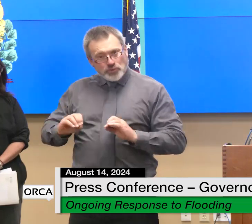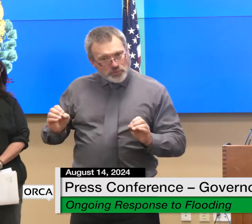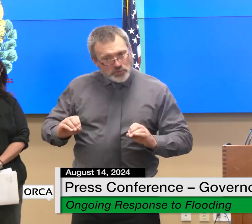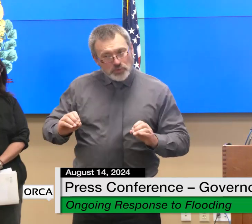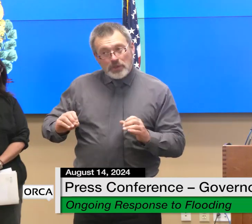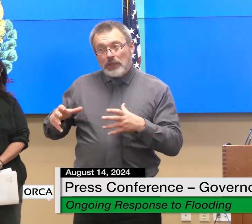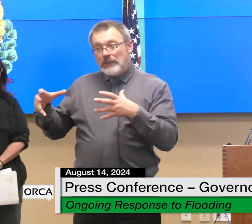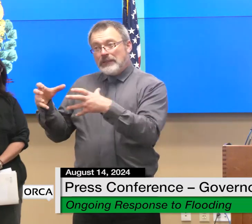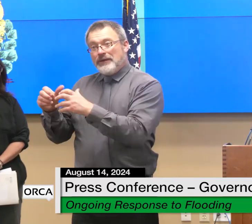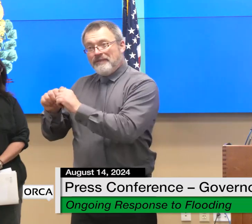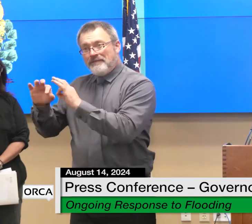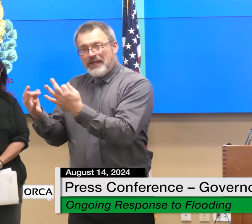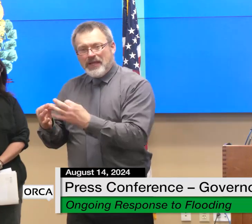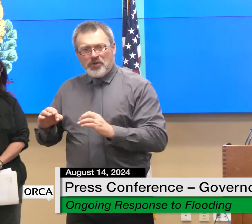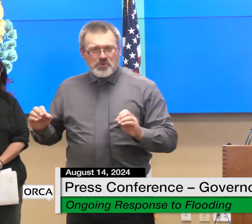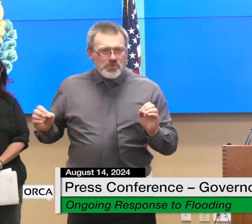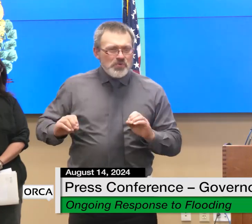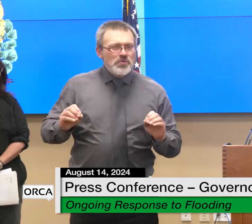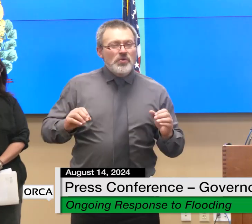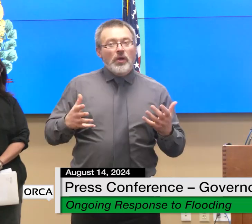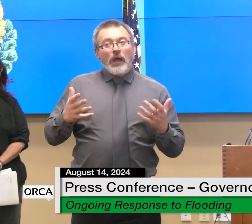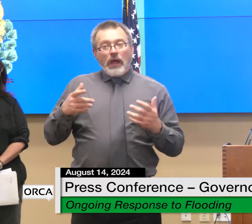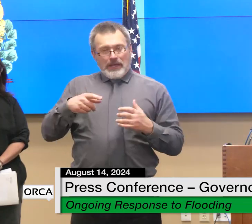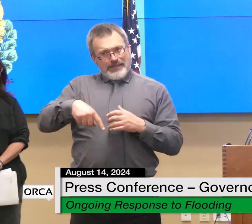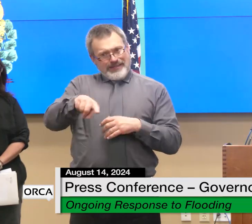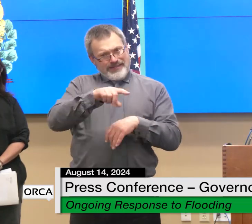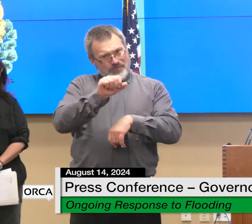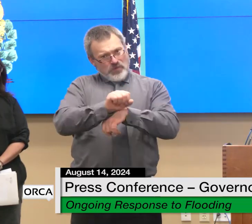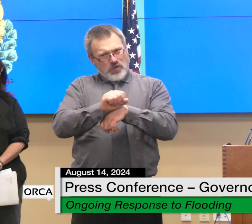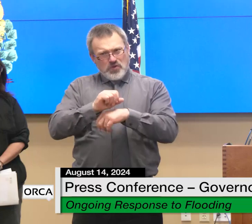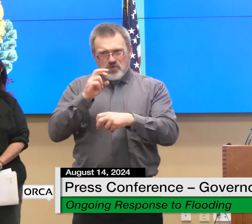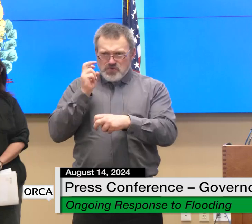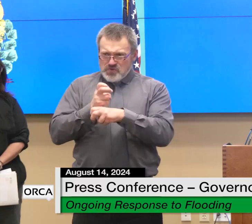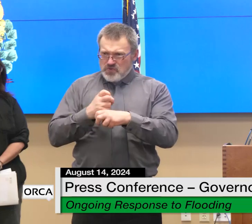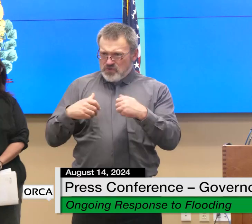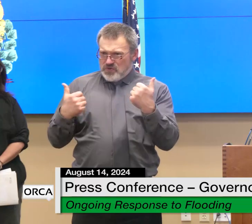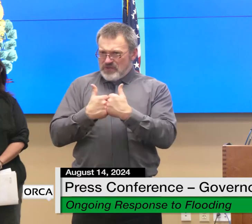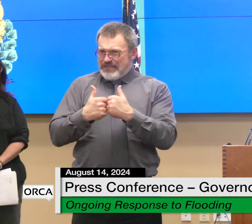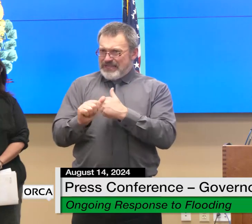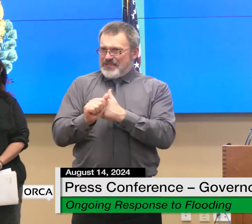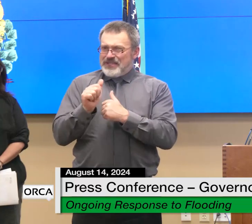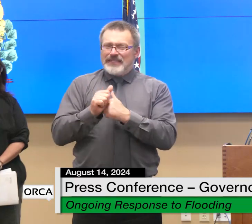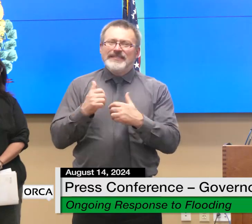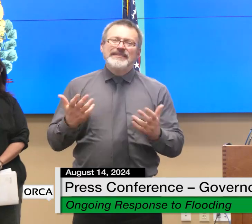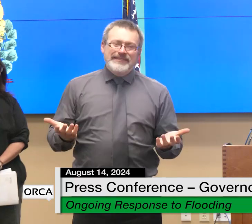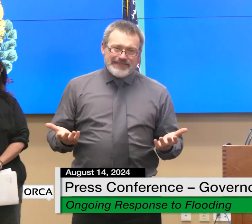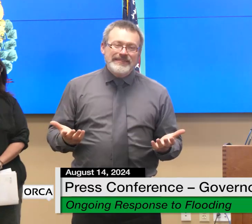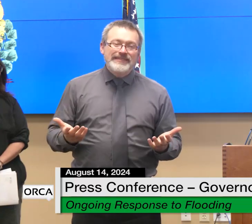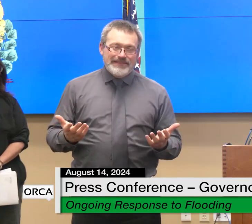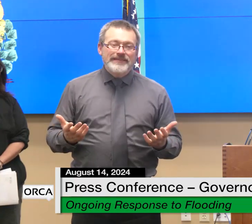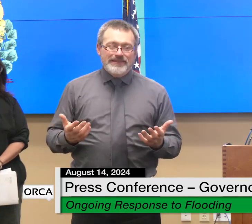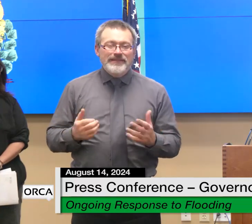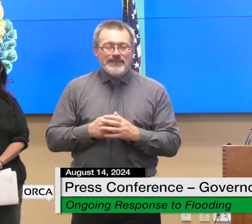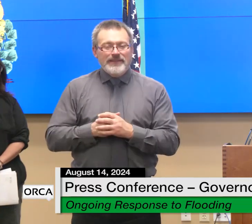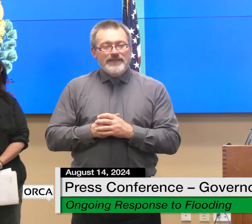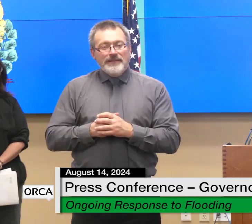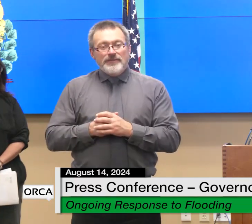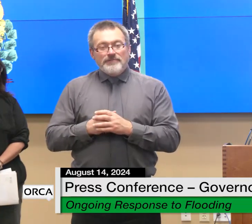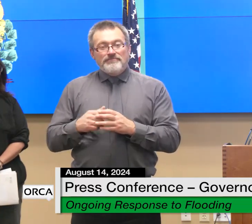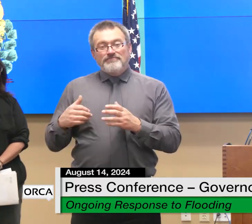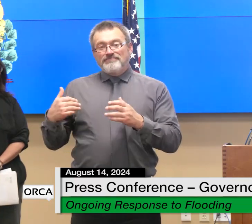There are also an army of volunteers and local organizations like Berry Up, Montpelier